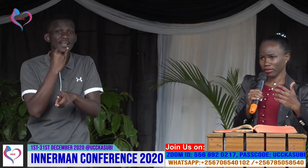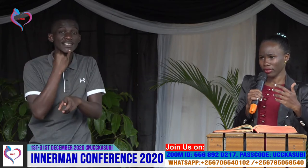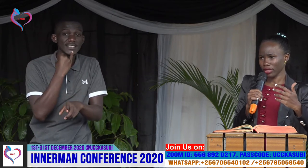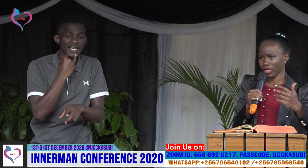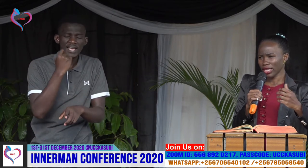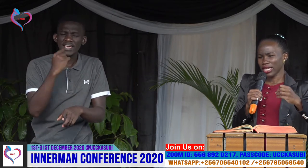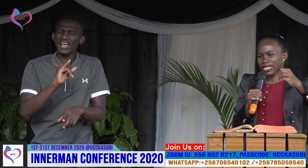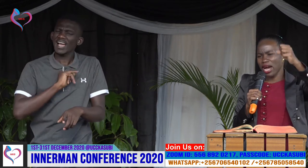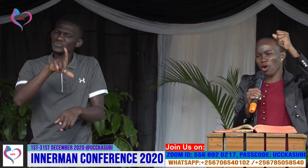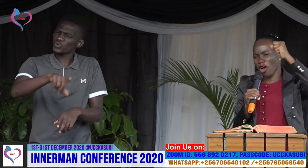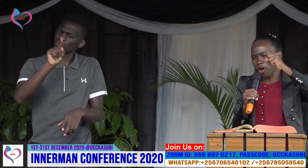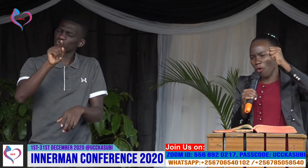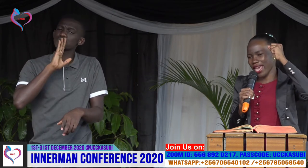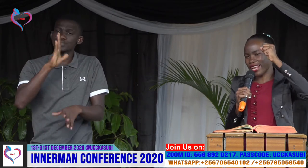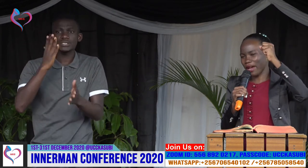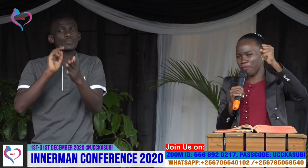you to be a prophet.